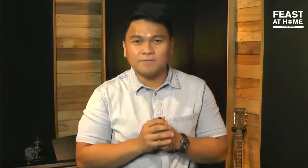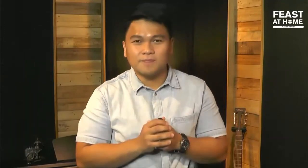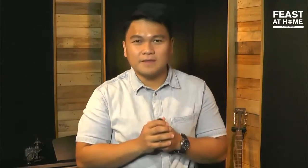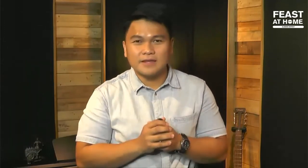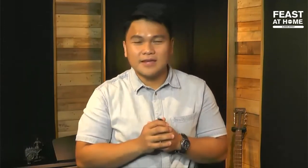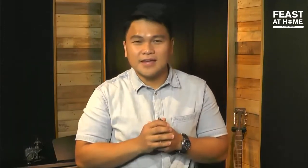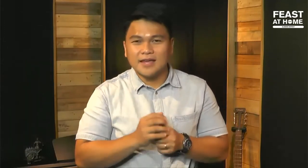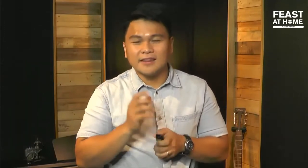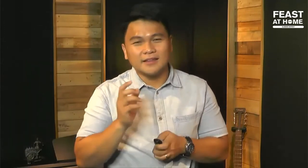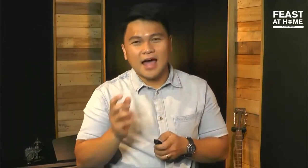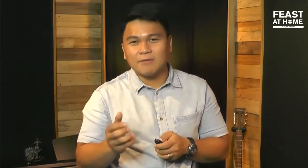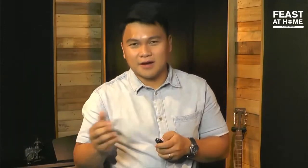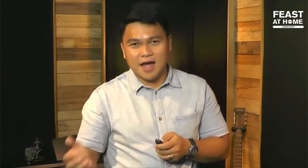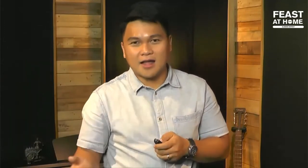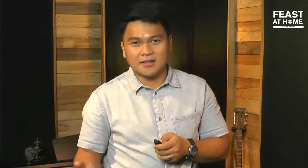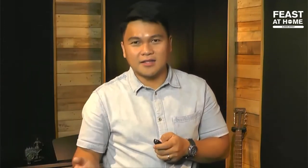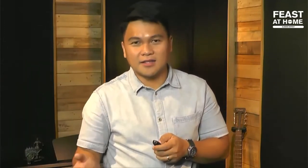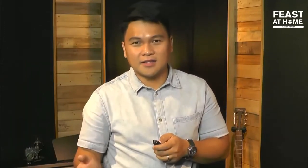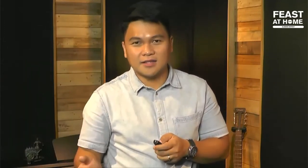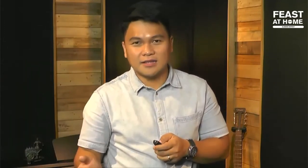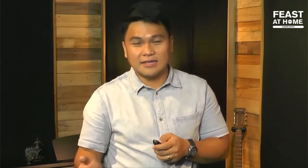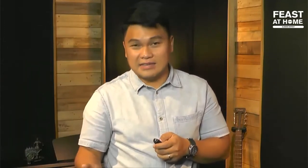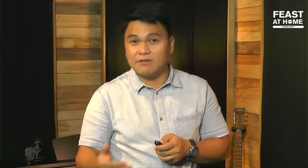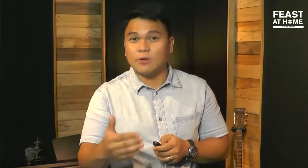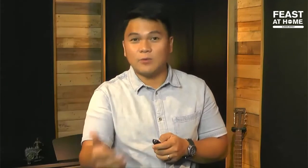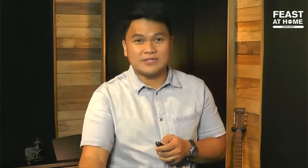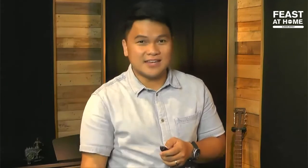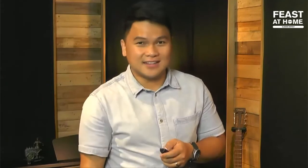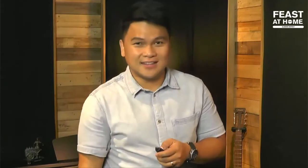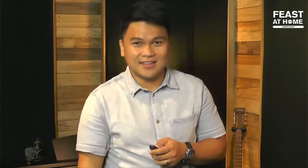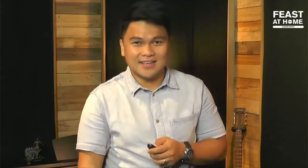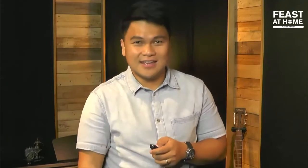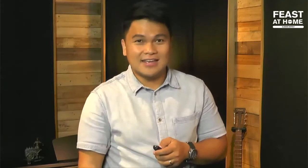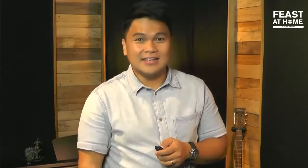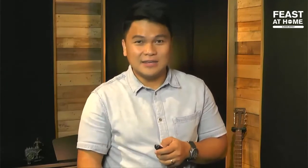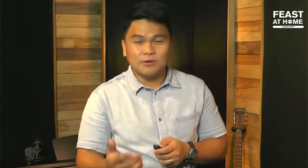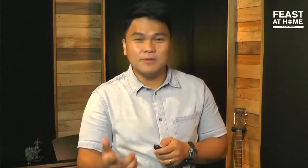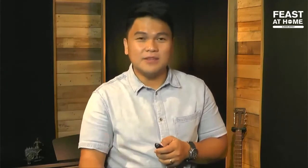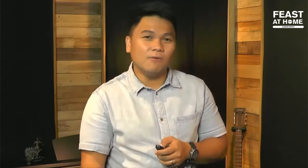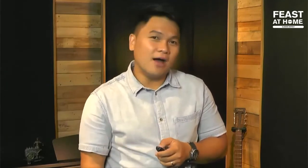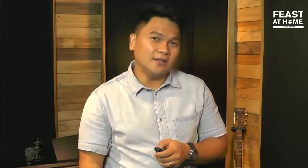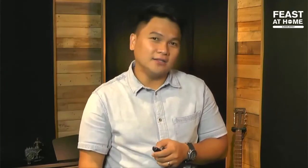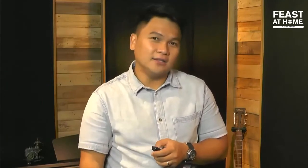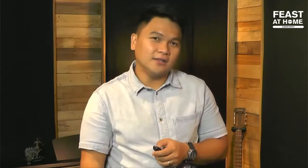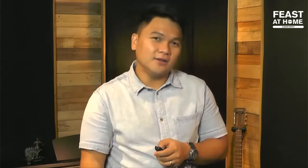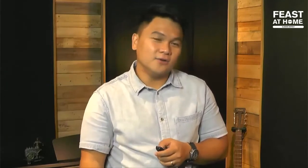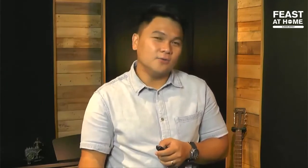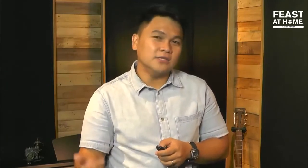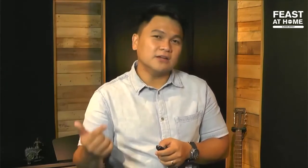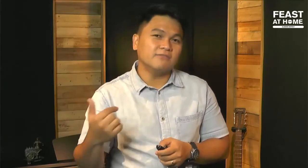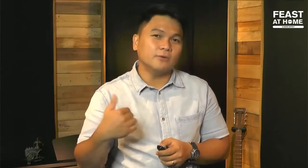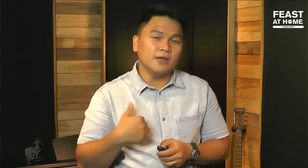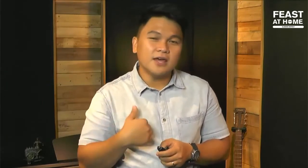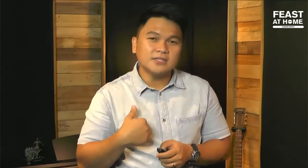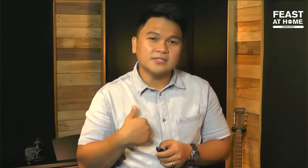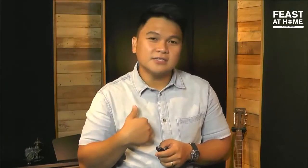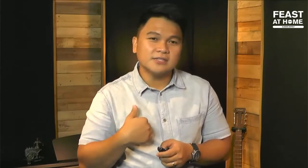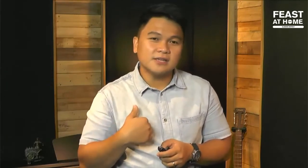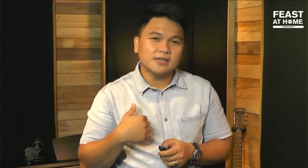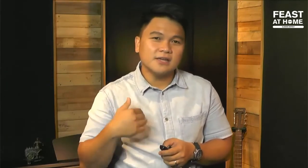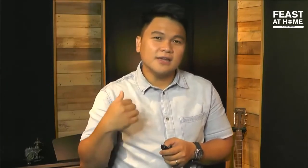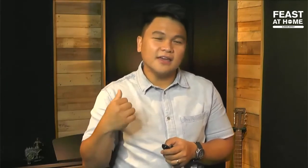beautiful? That our God, even when we sin, He will be the one who will suffer with